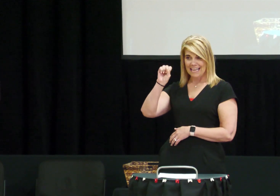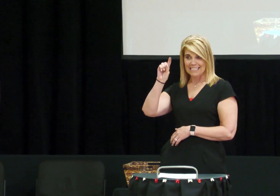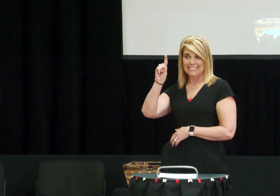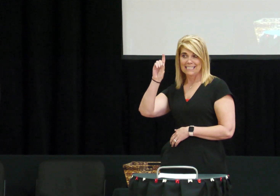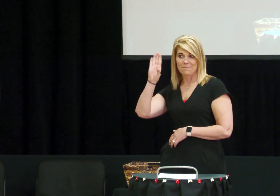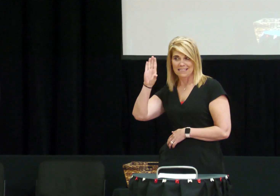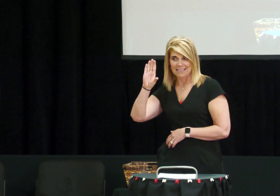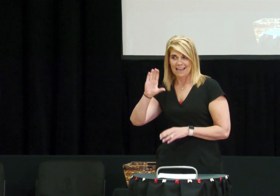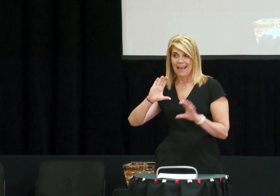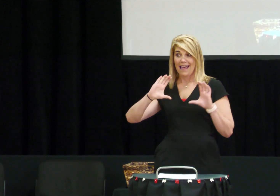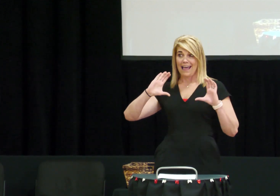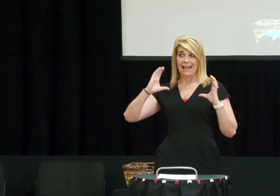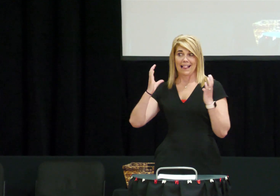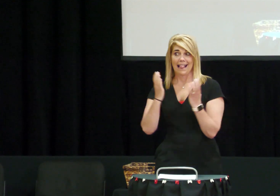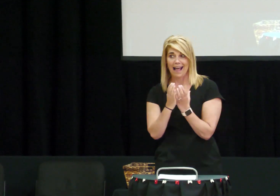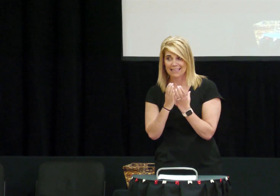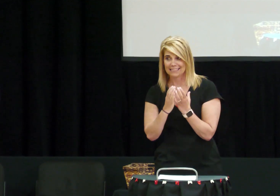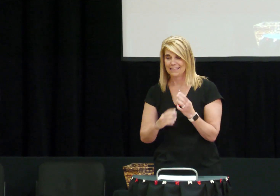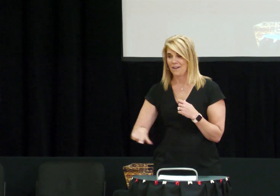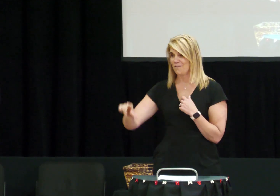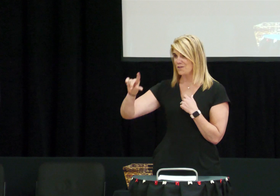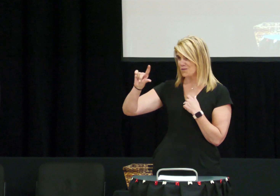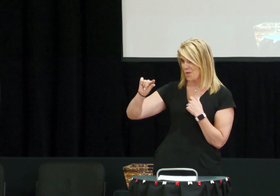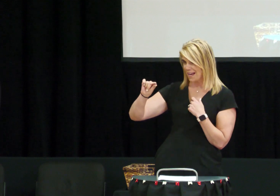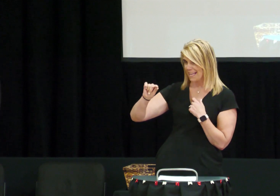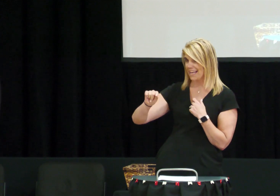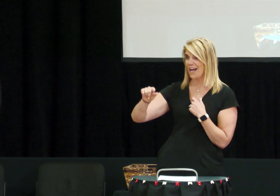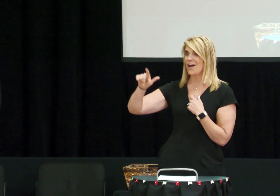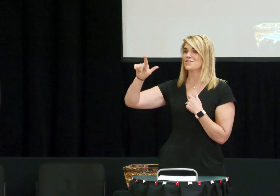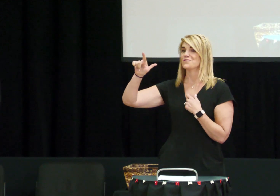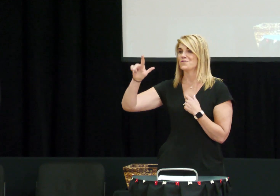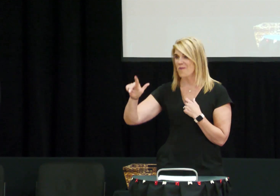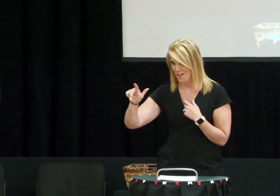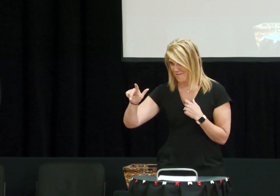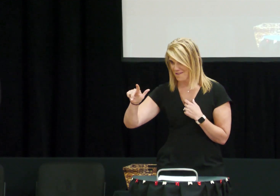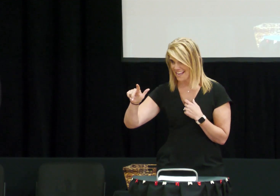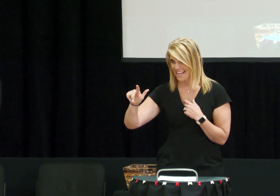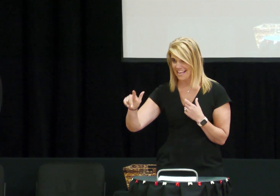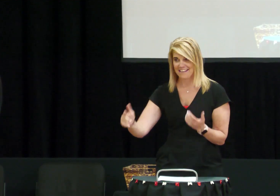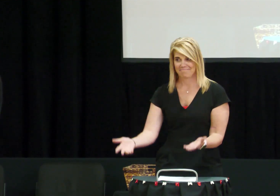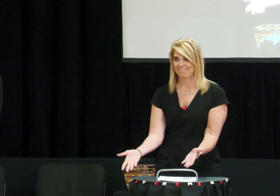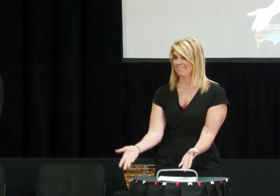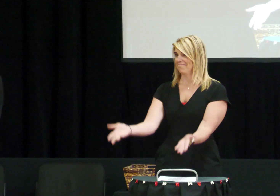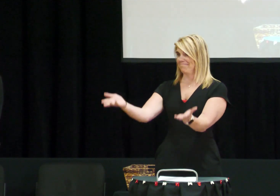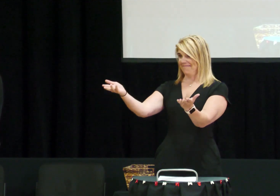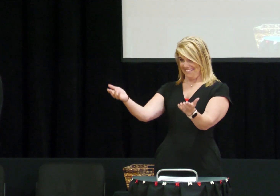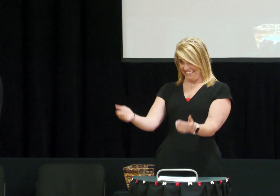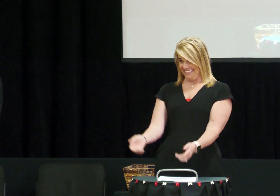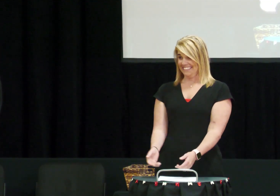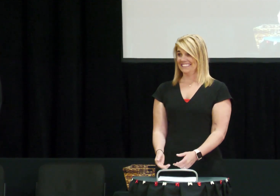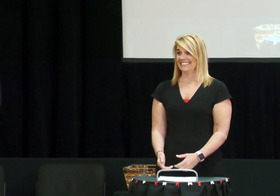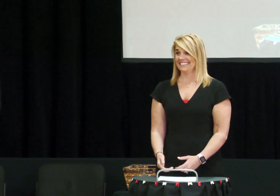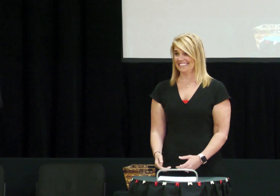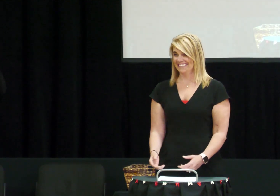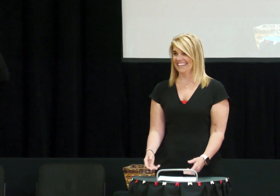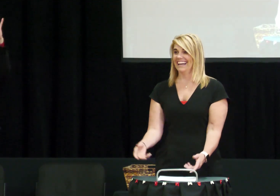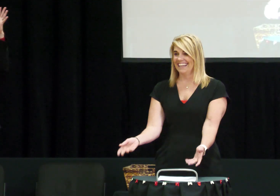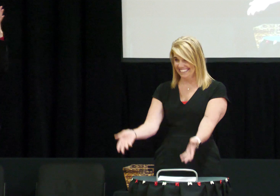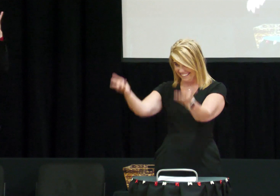graduates of Colorado Spring for the School for the Deaf and the Blind, the class of 2023. Please stand.